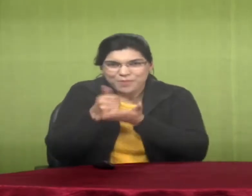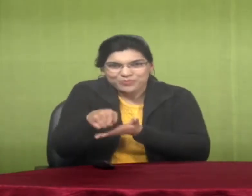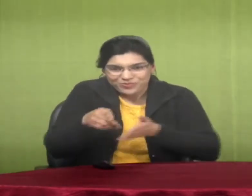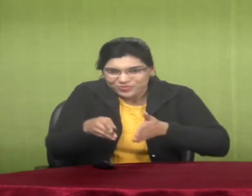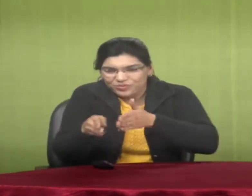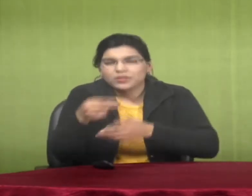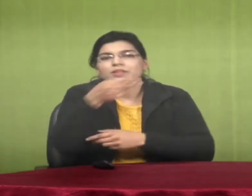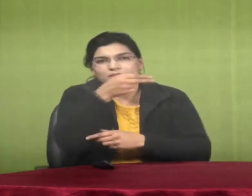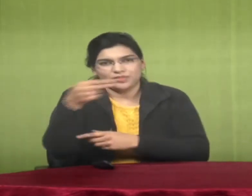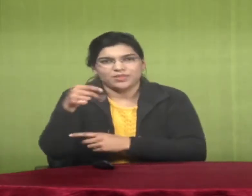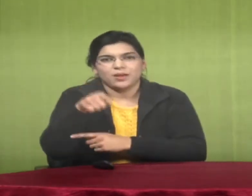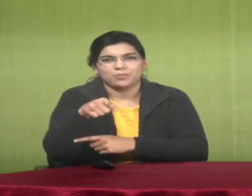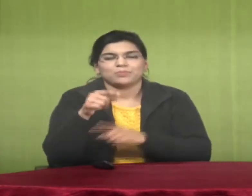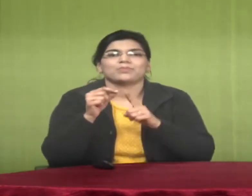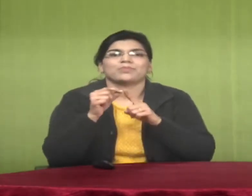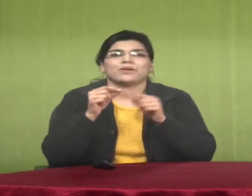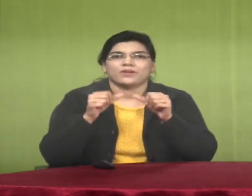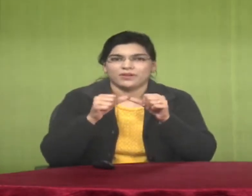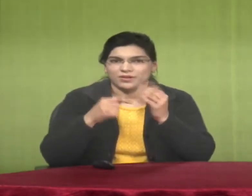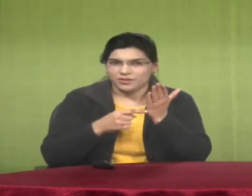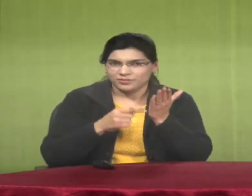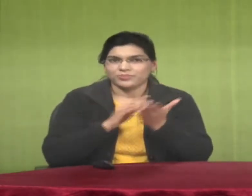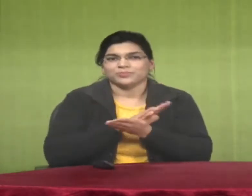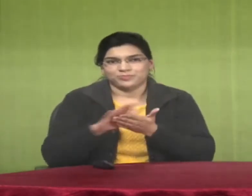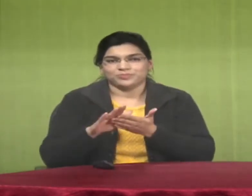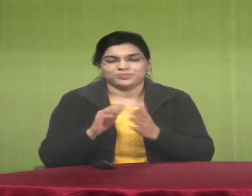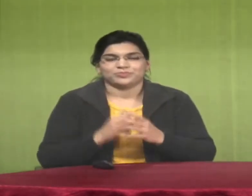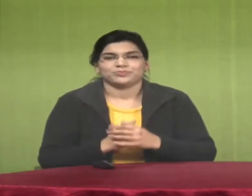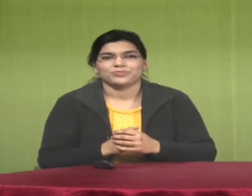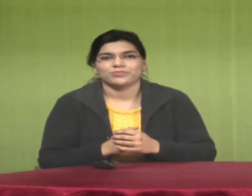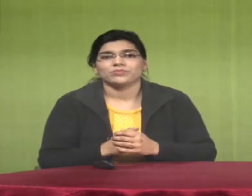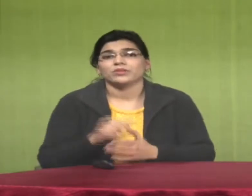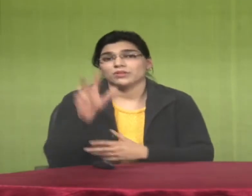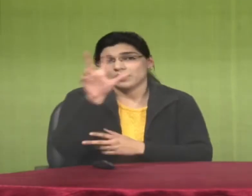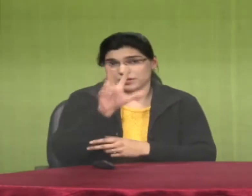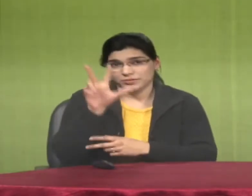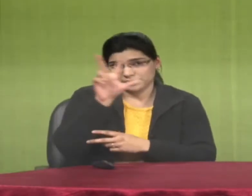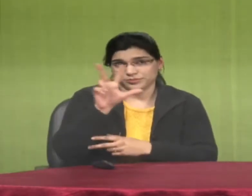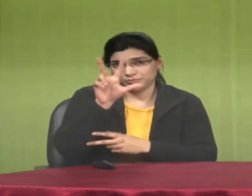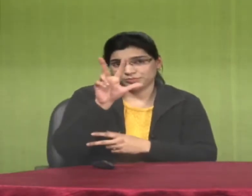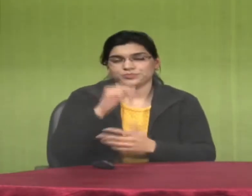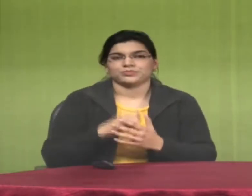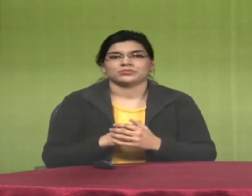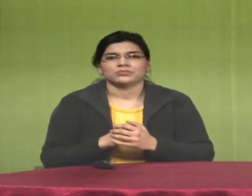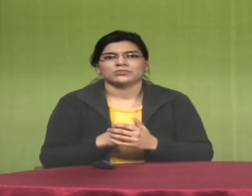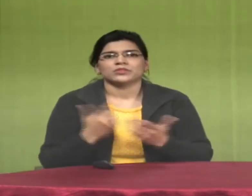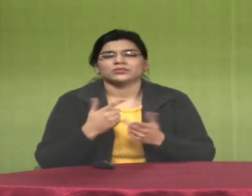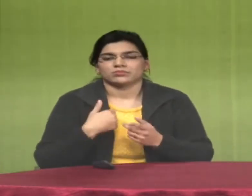It is a way where you can walk and move. Eighth word is